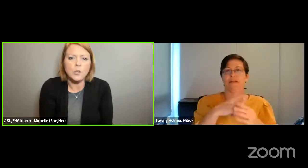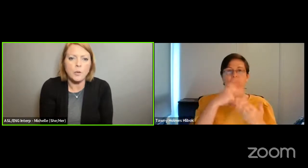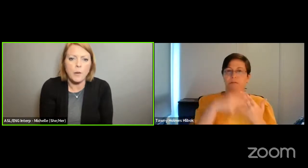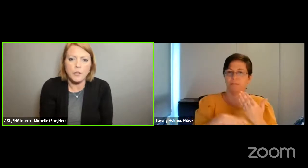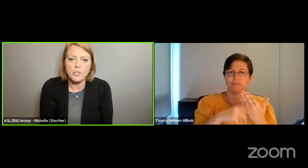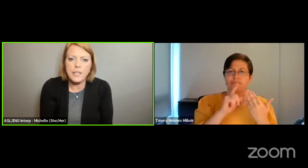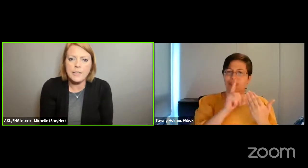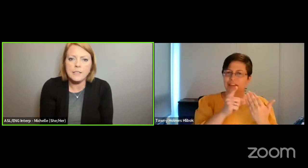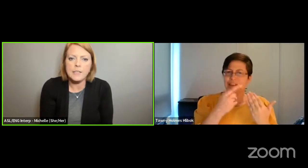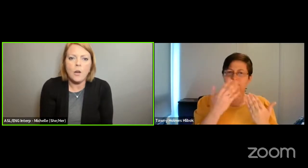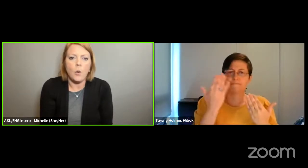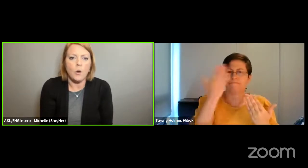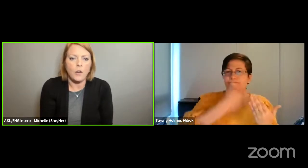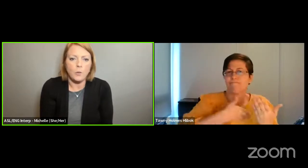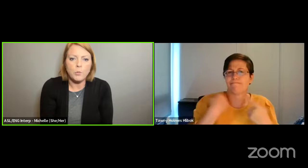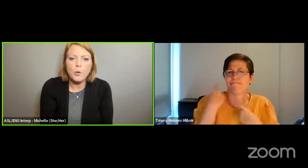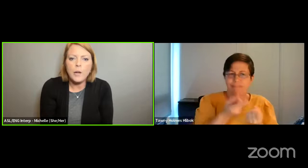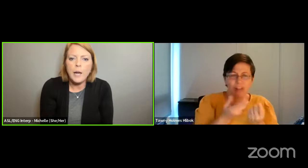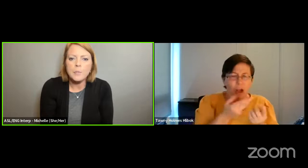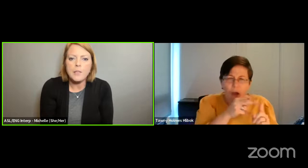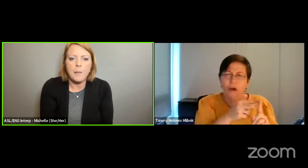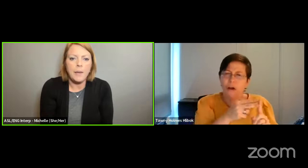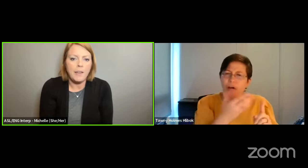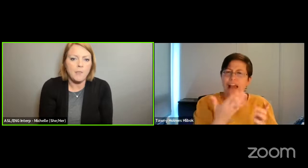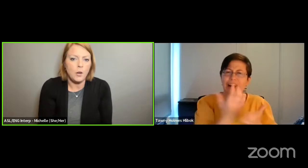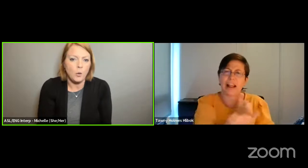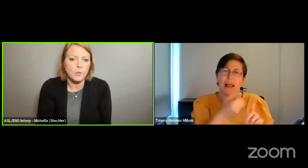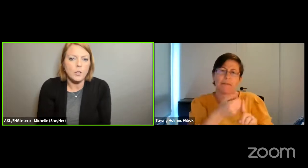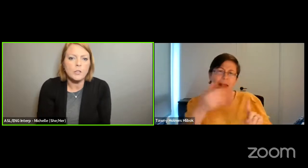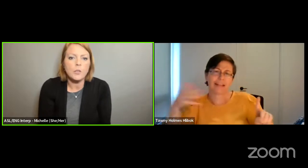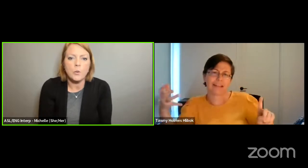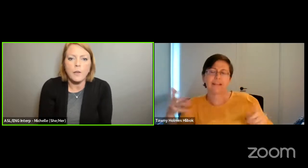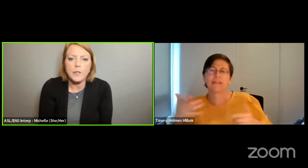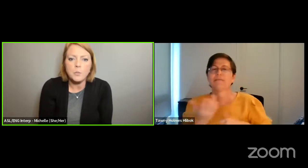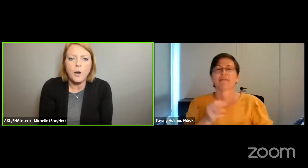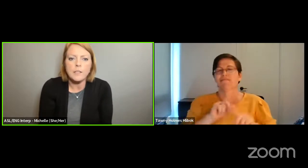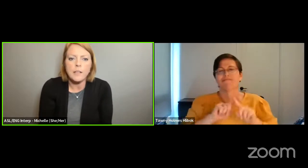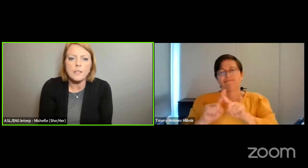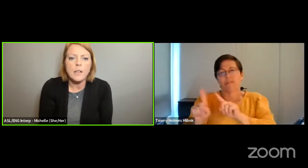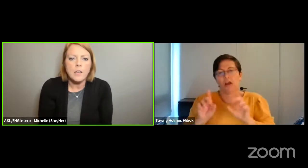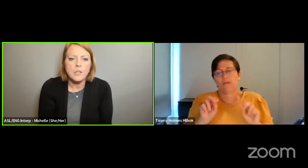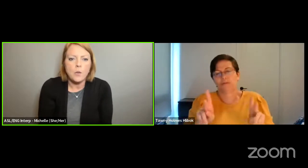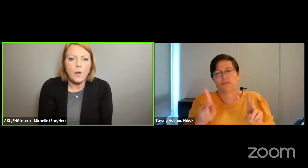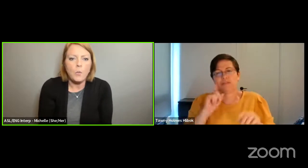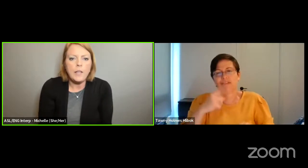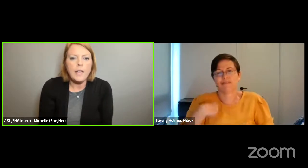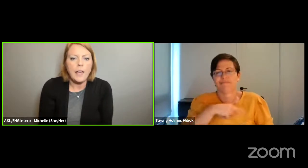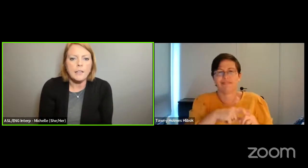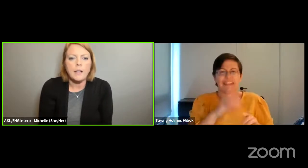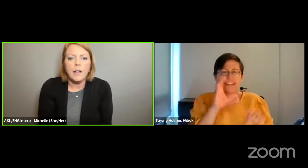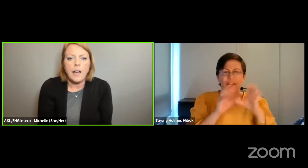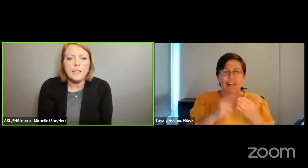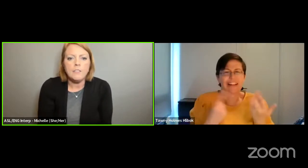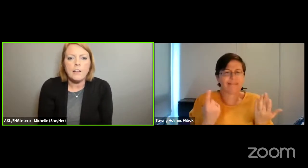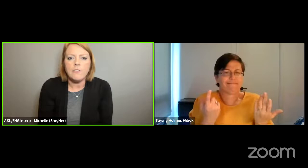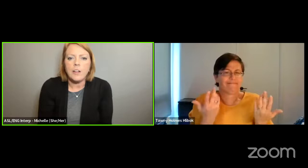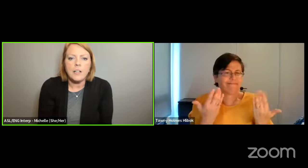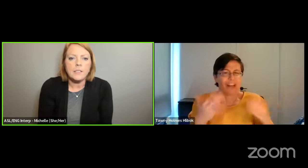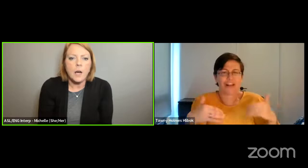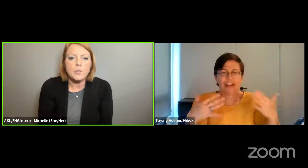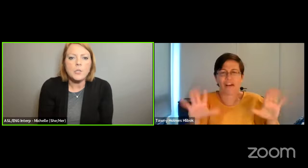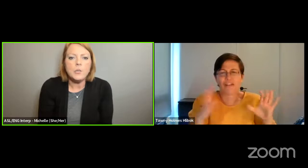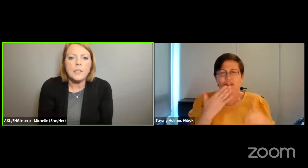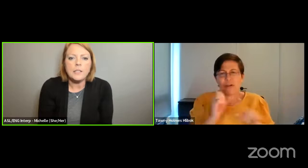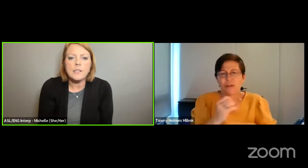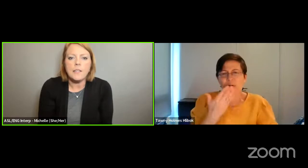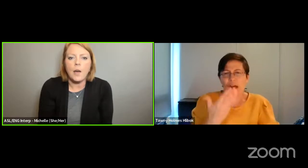as you learn from other states or other programs that may have been overlooked throughout this process, so that we can identify